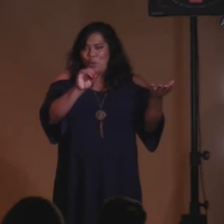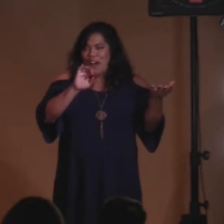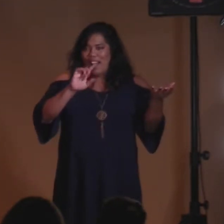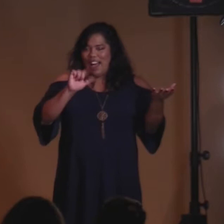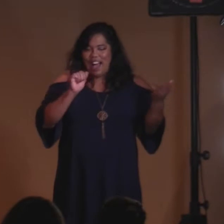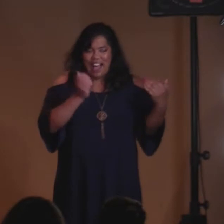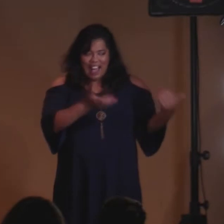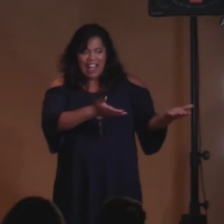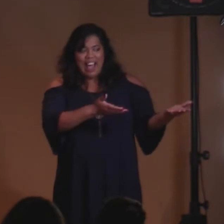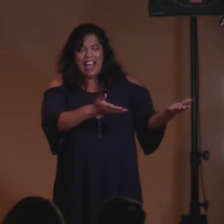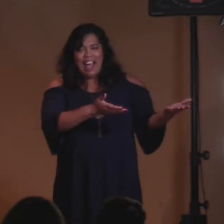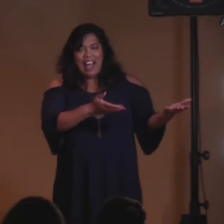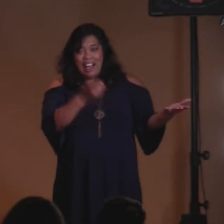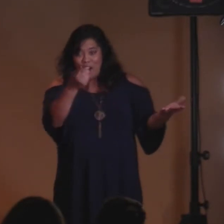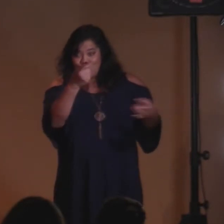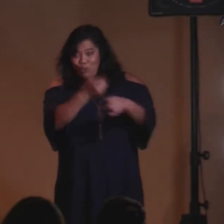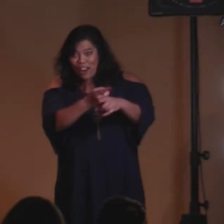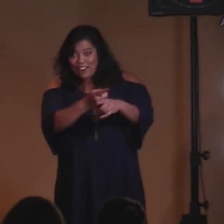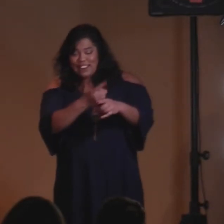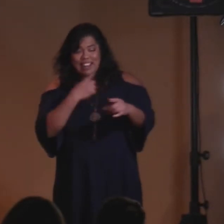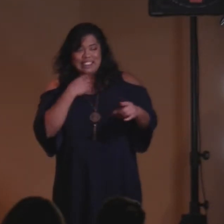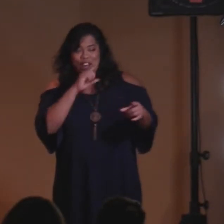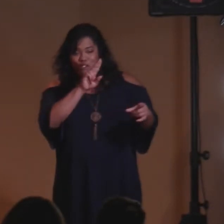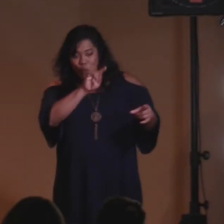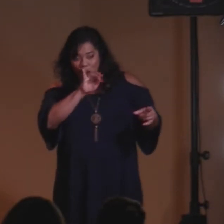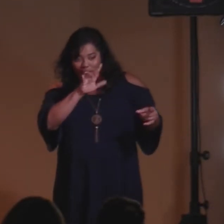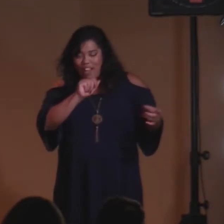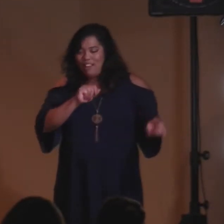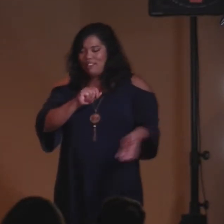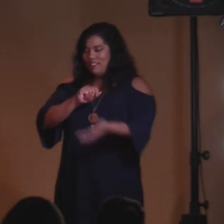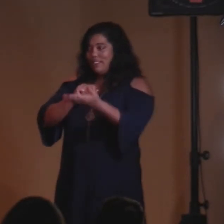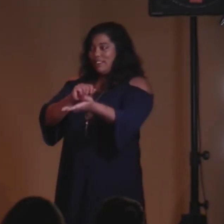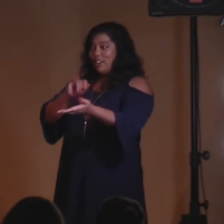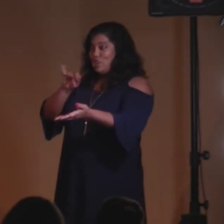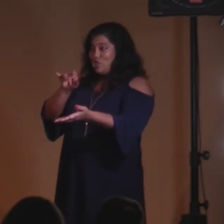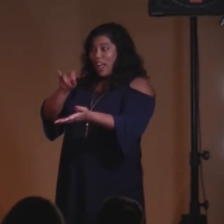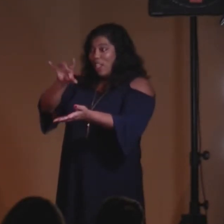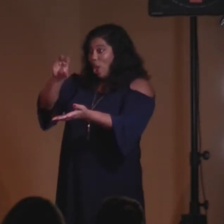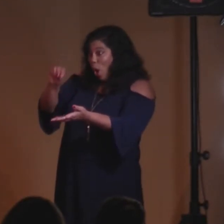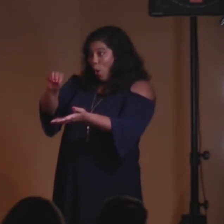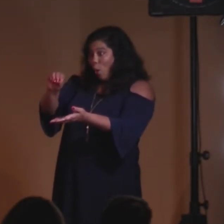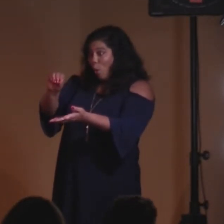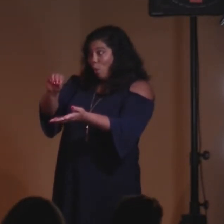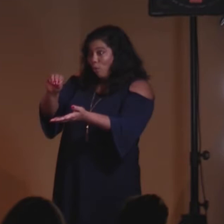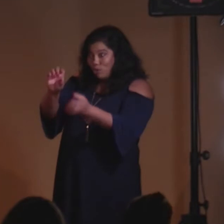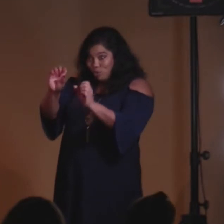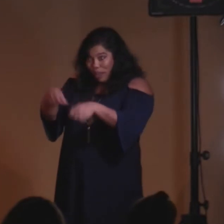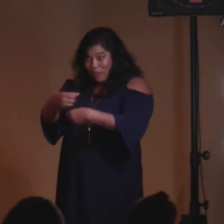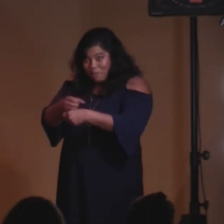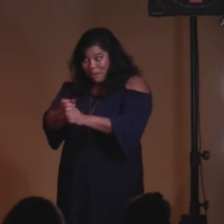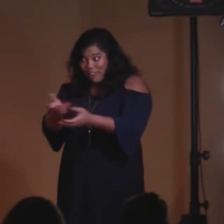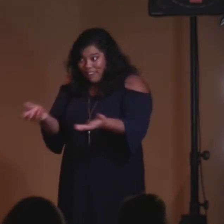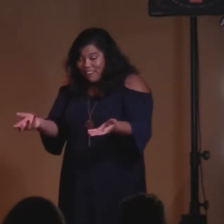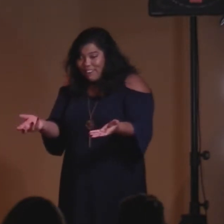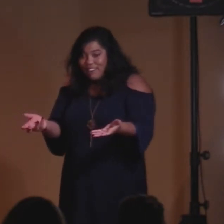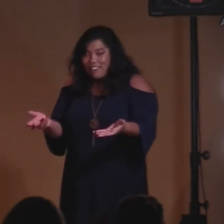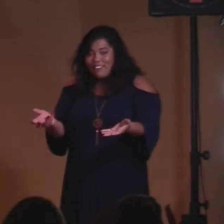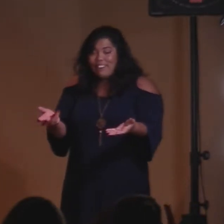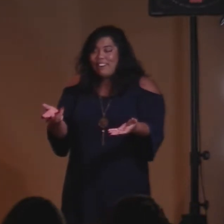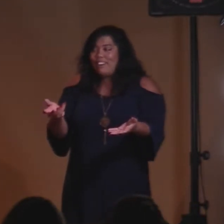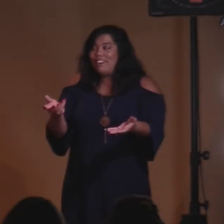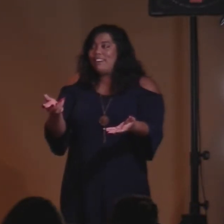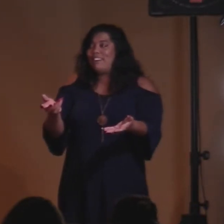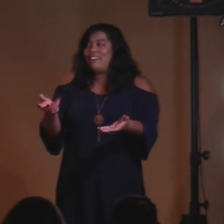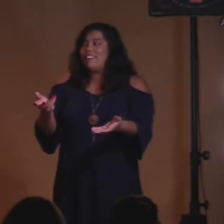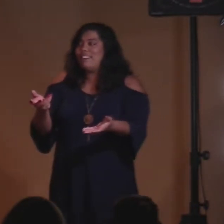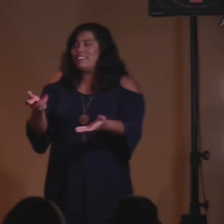putting Jell-O wherever Jell-O goes to make it Jell-O, Because I have tended to put it in the